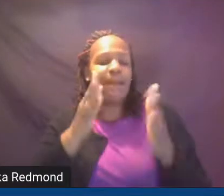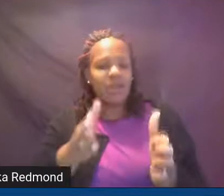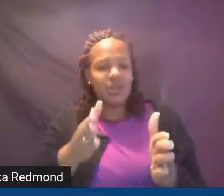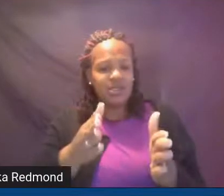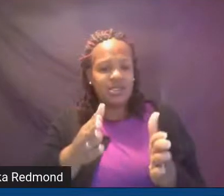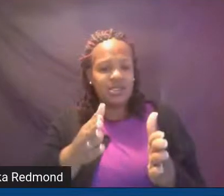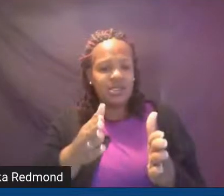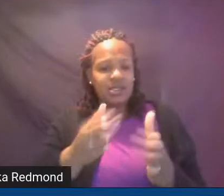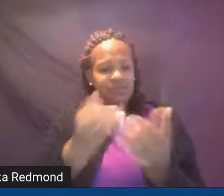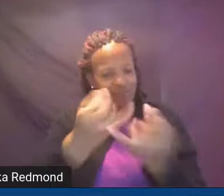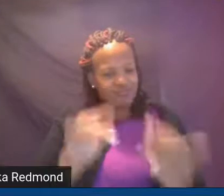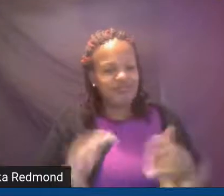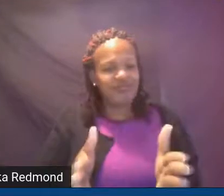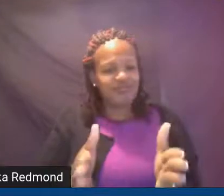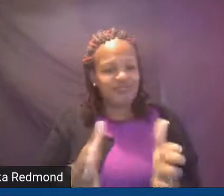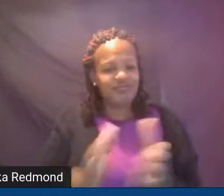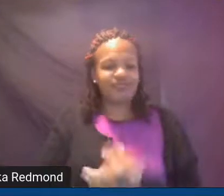of